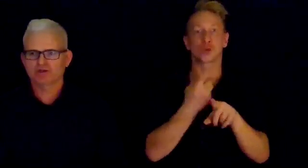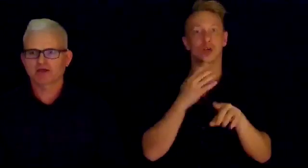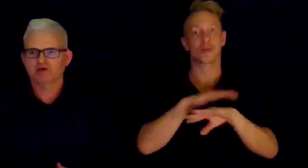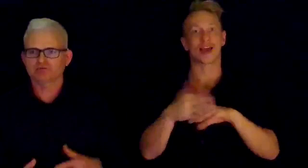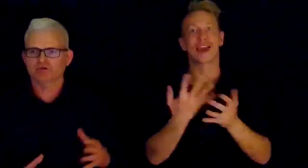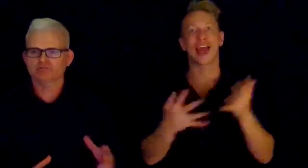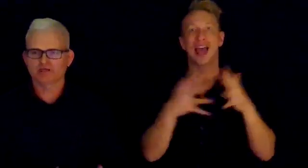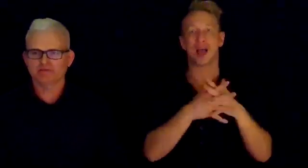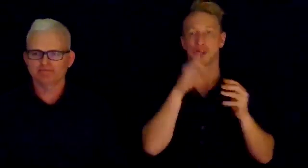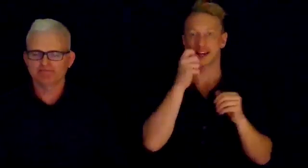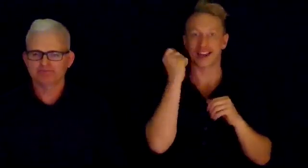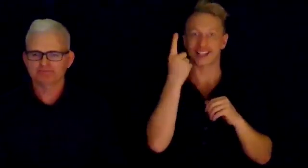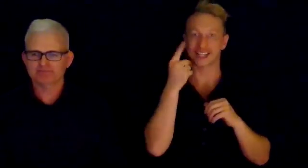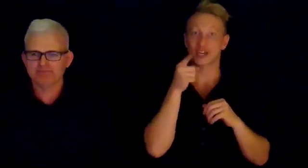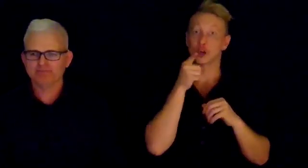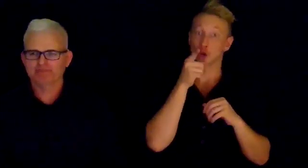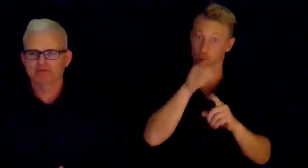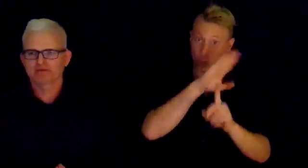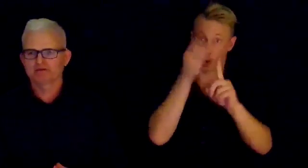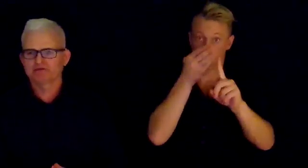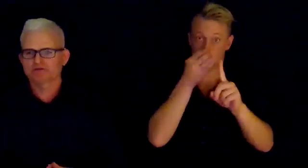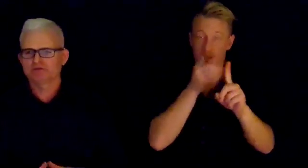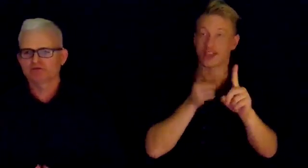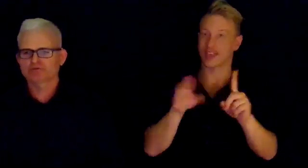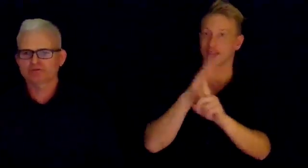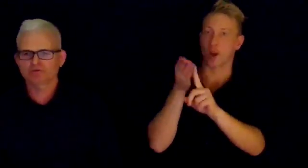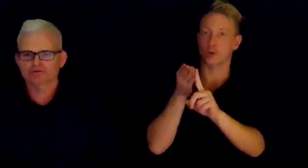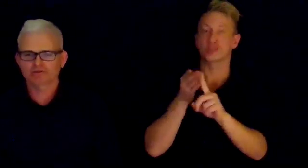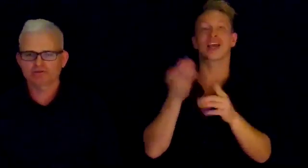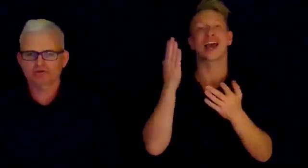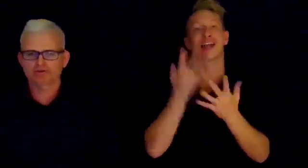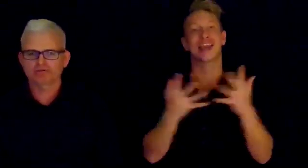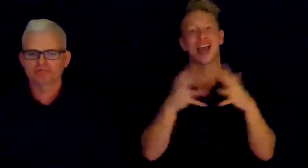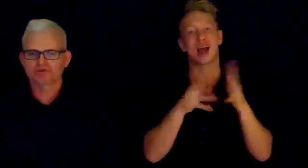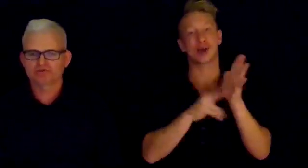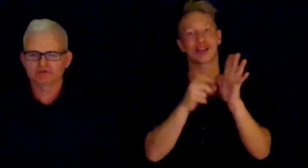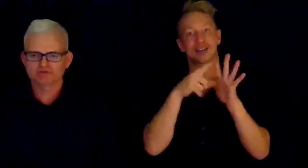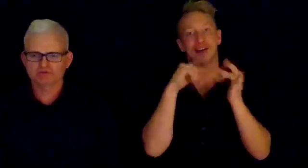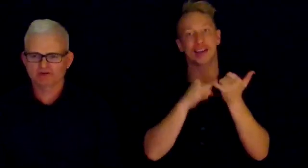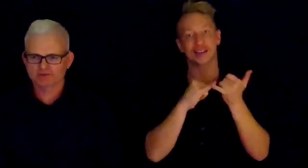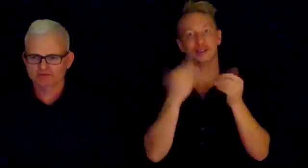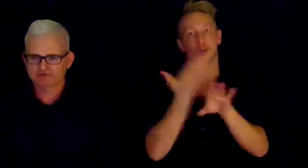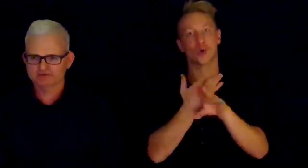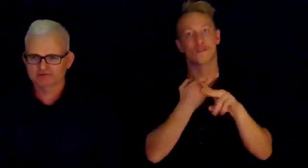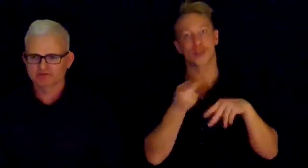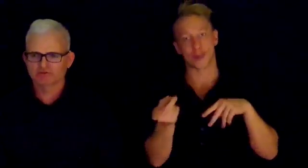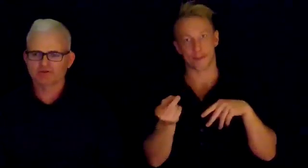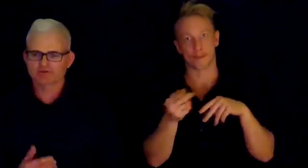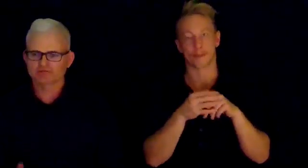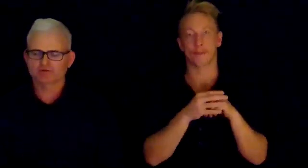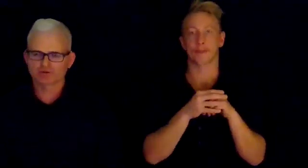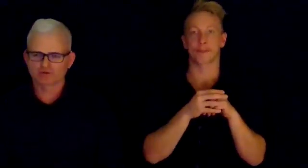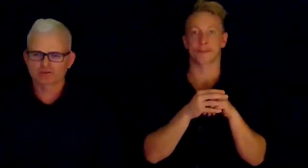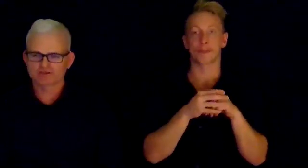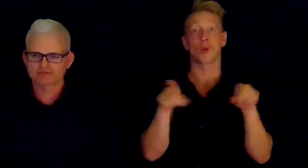goals and how it worked for them. You can also talk to your service providers or